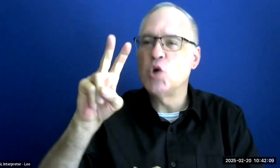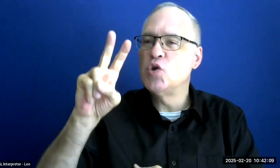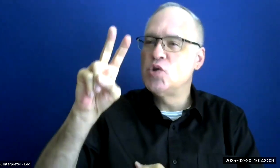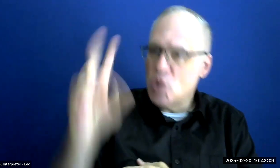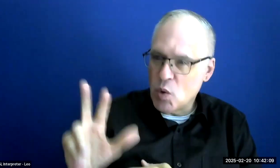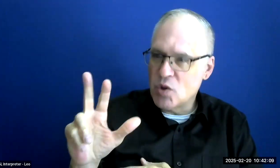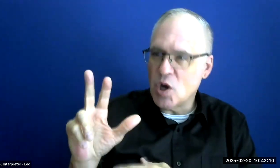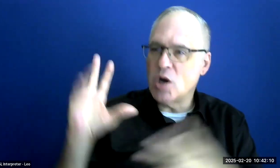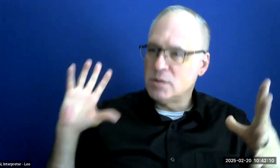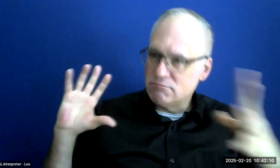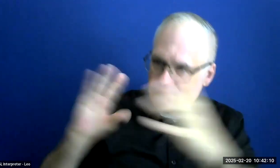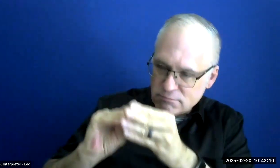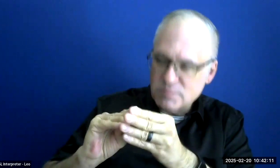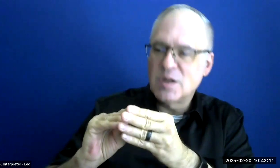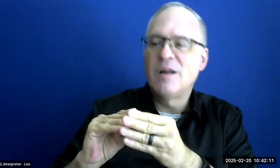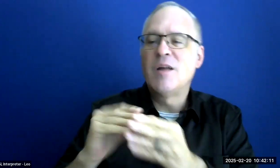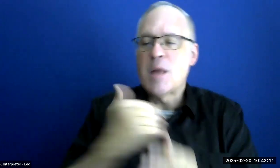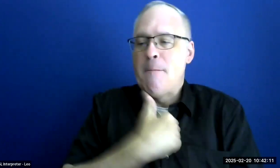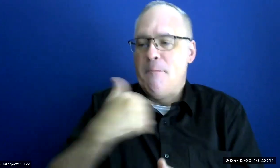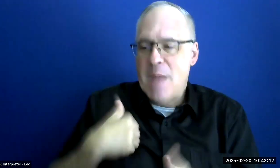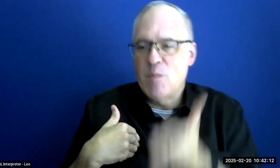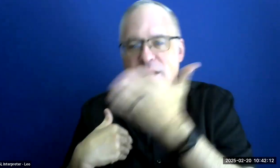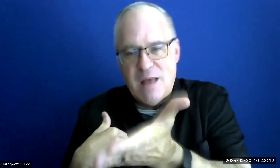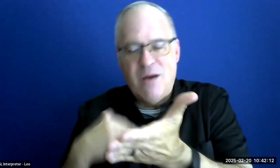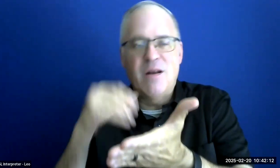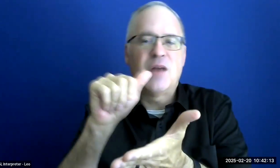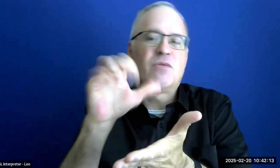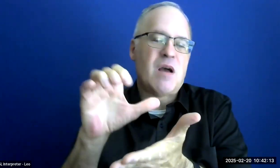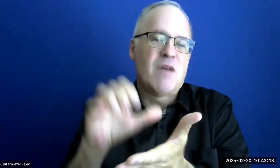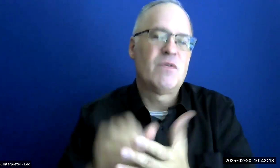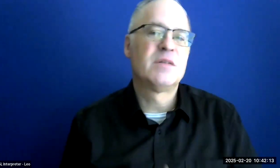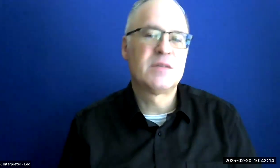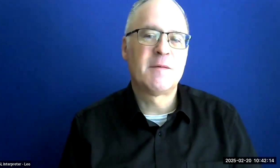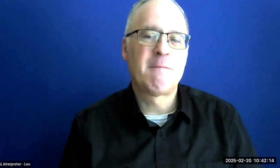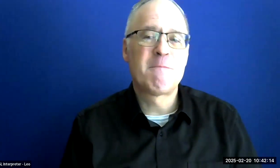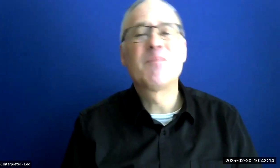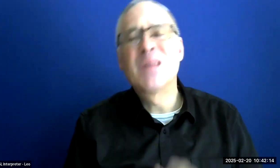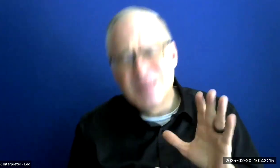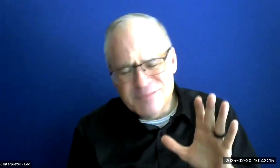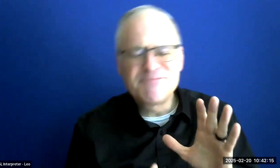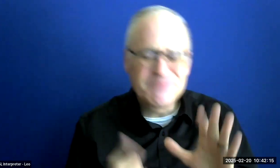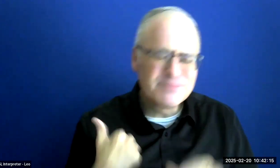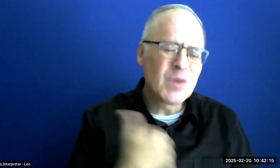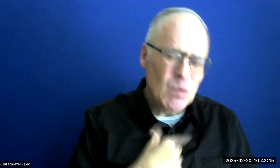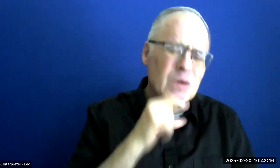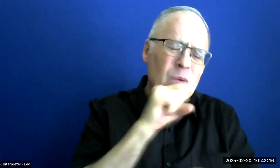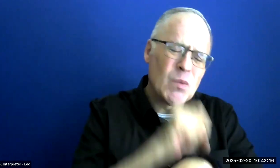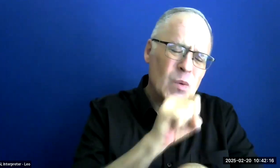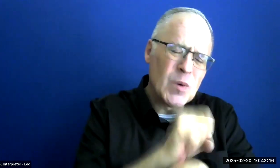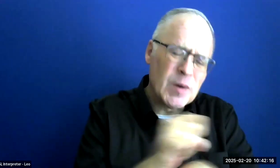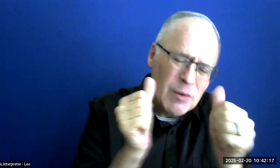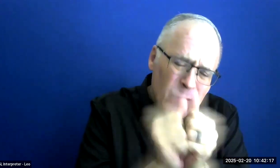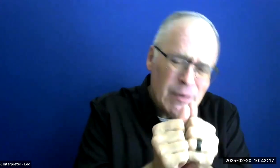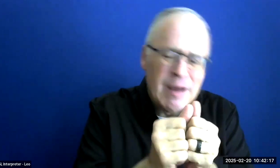annual conference's members who are present and voting. Please know that we are working with and in collaboration